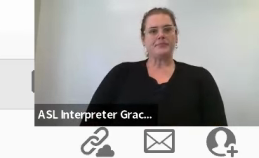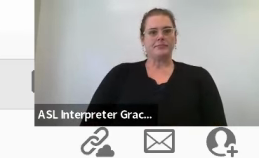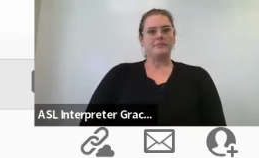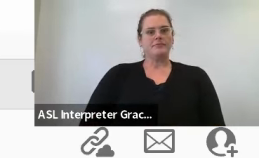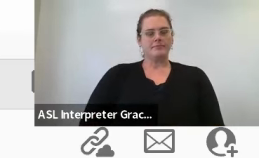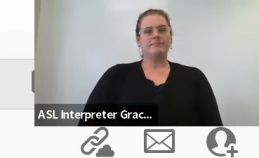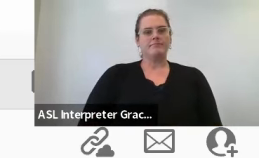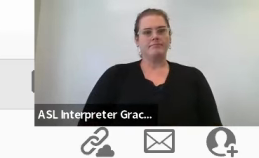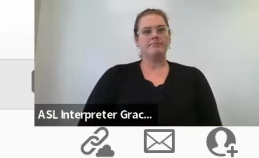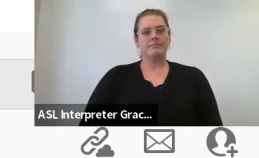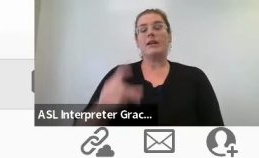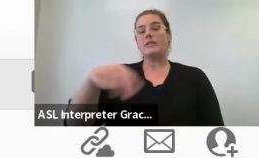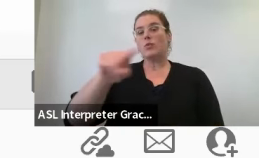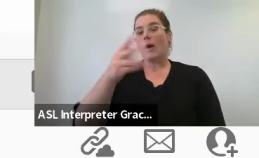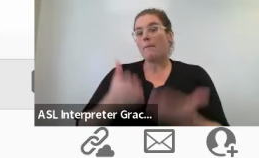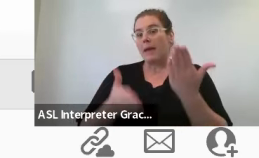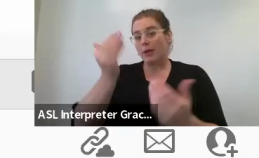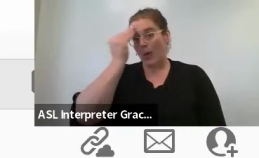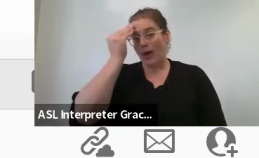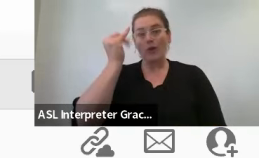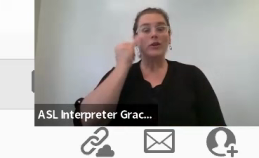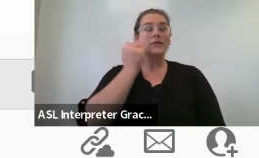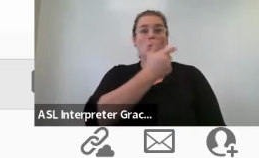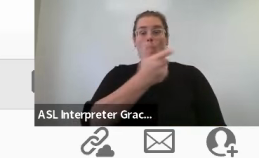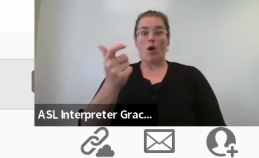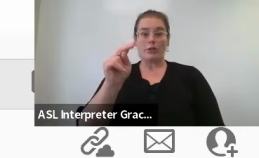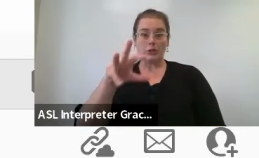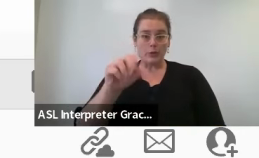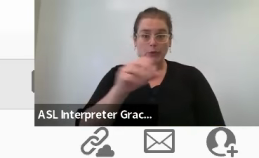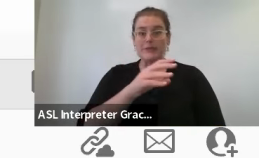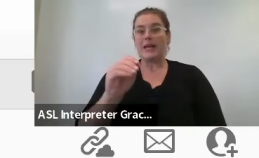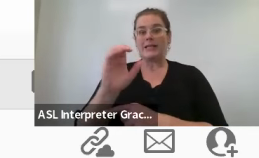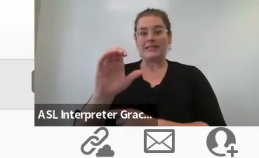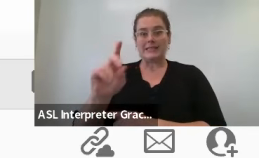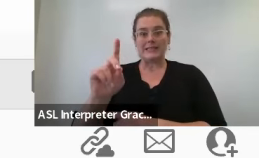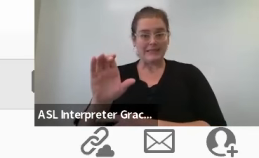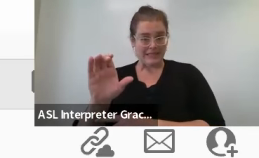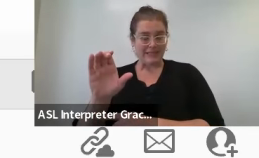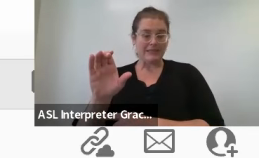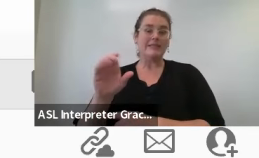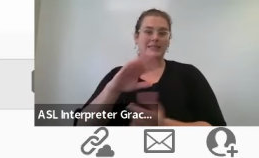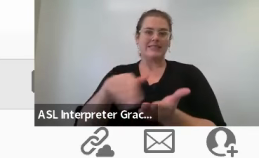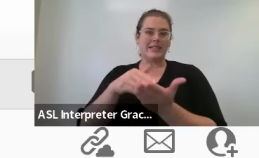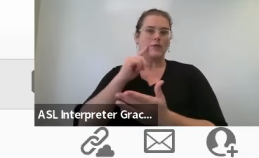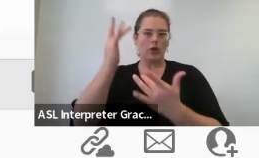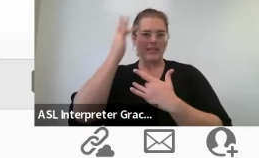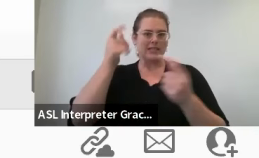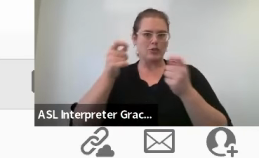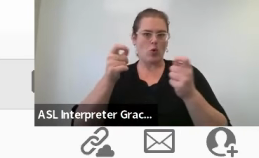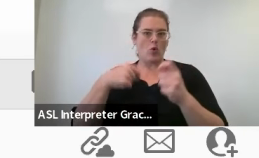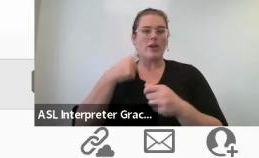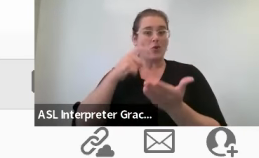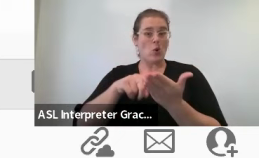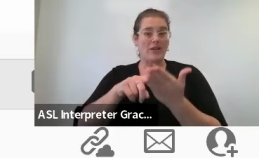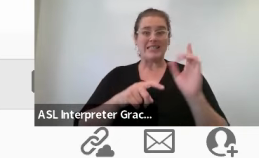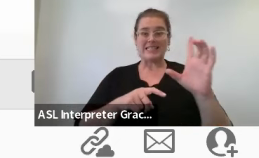As people may be aware, if you're following the CDC tracker as well, the numbers have been up in the district,